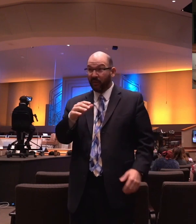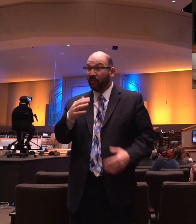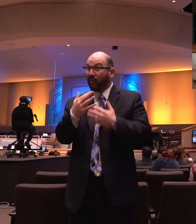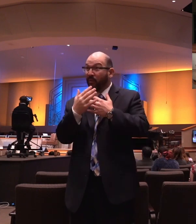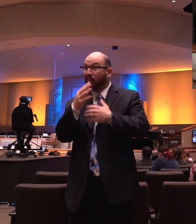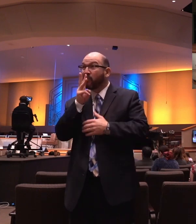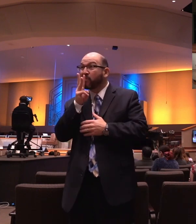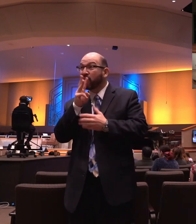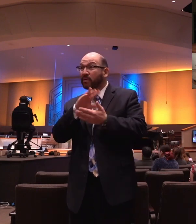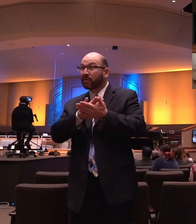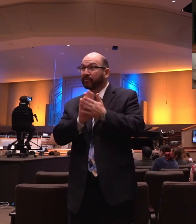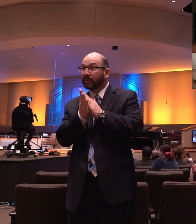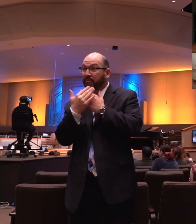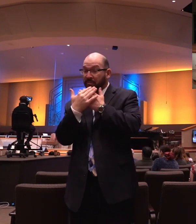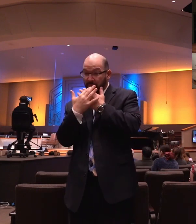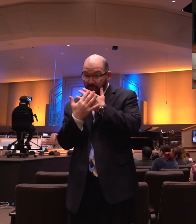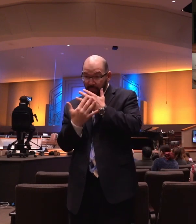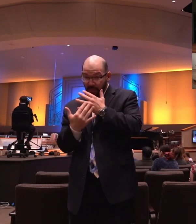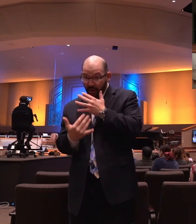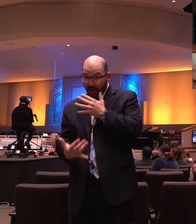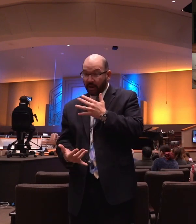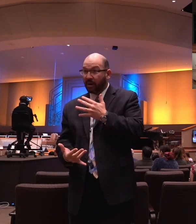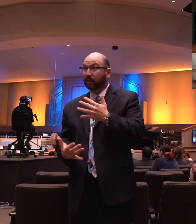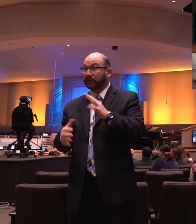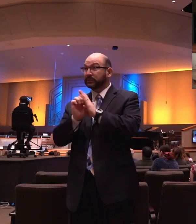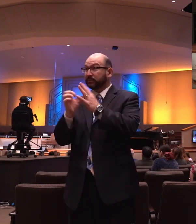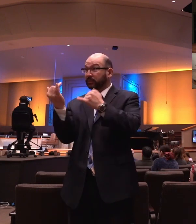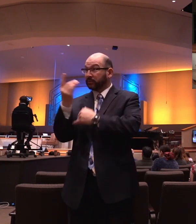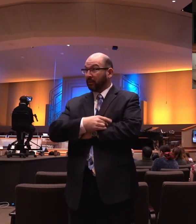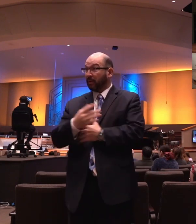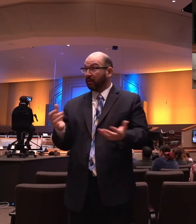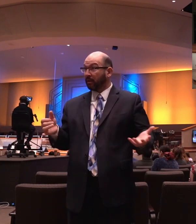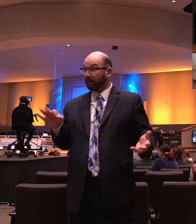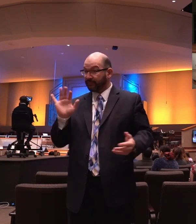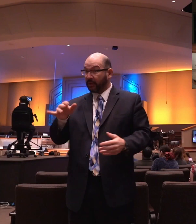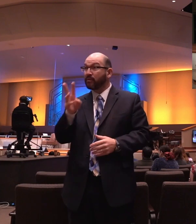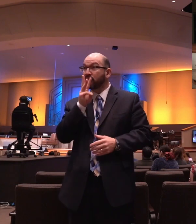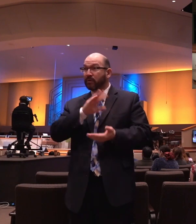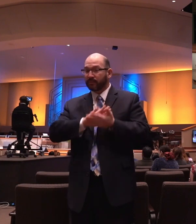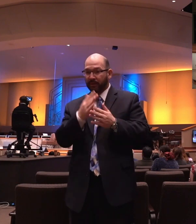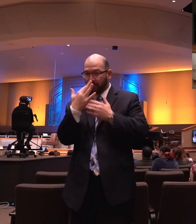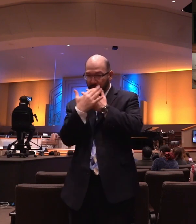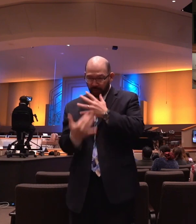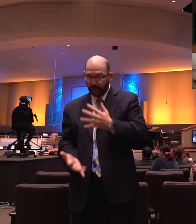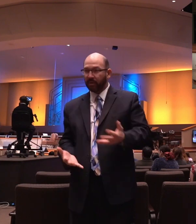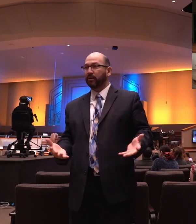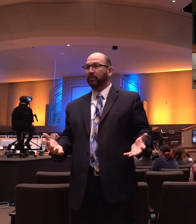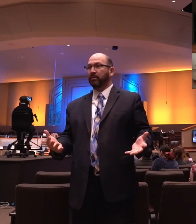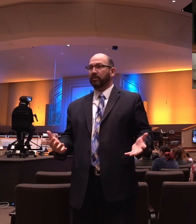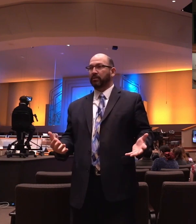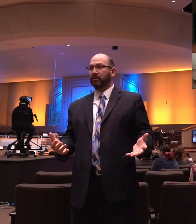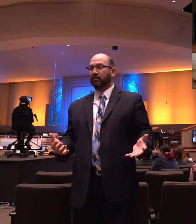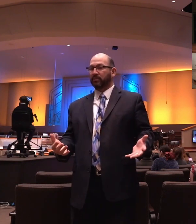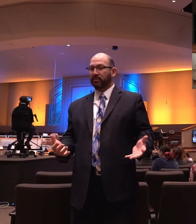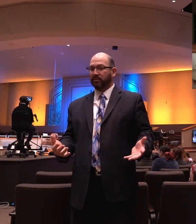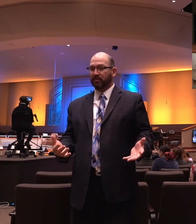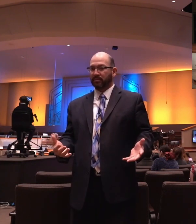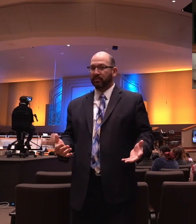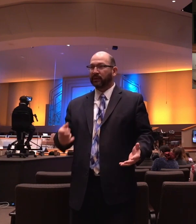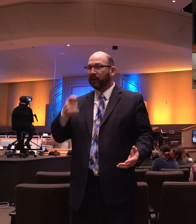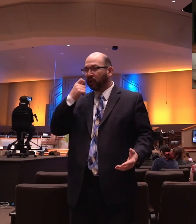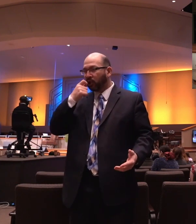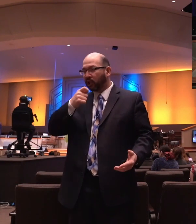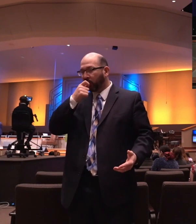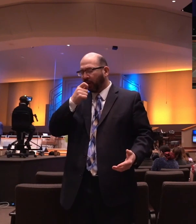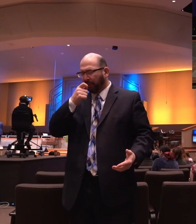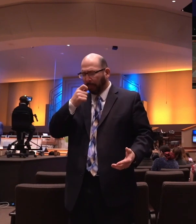Think of this, if all the water you used today was blood, when you brushed your teeth,